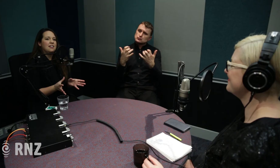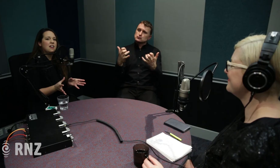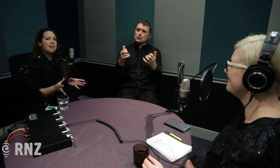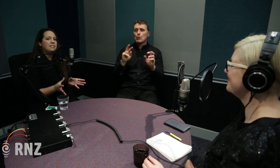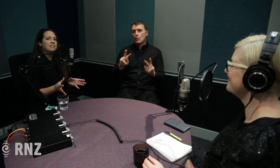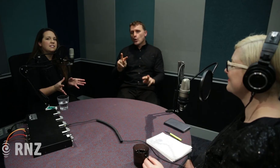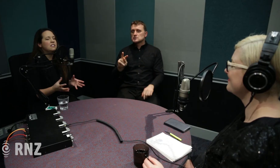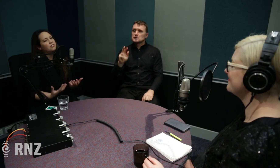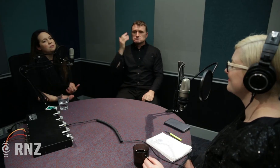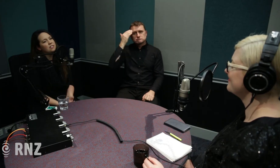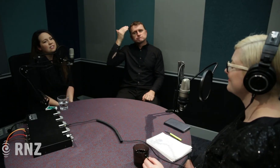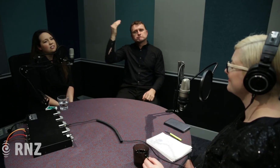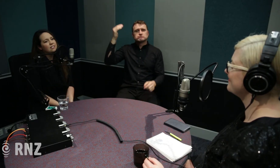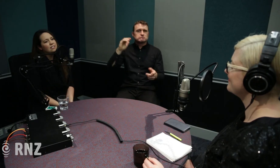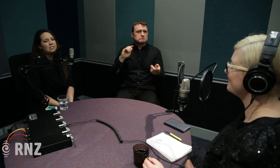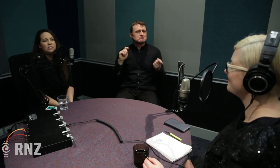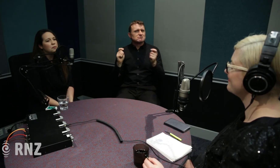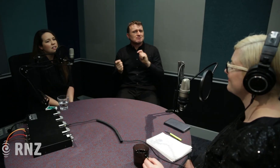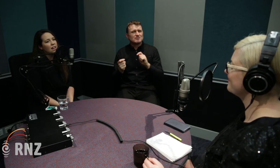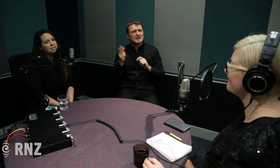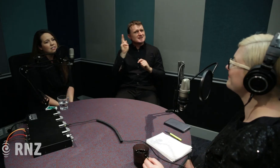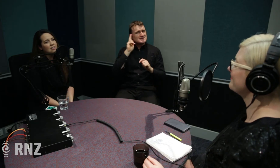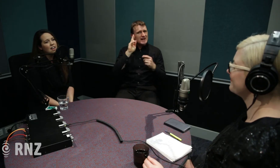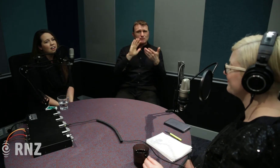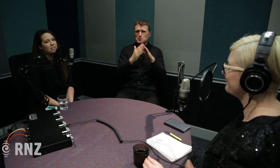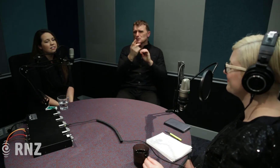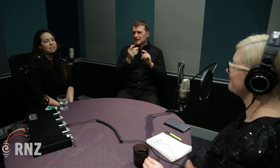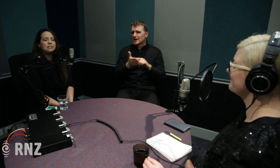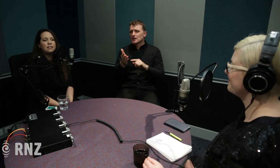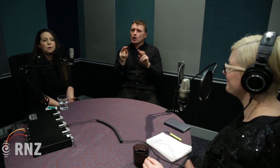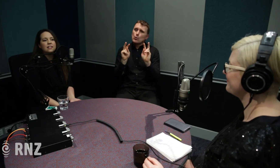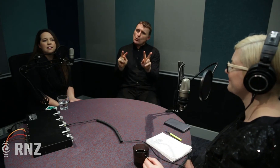you're there, and the deaf community don't necessarily always have access to that,